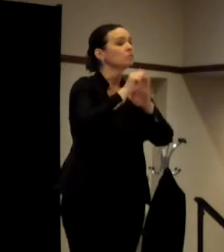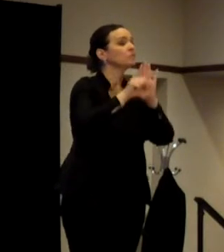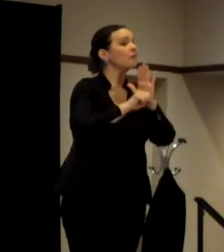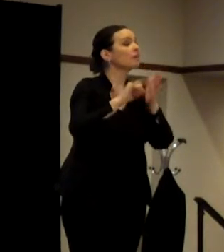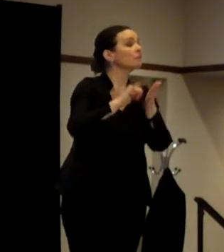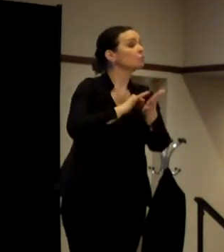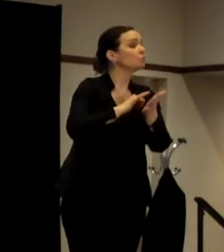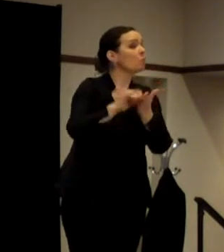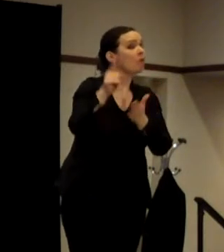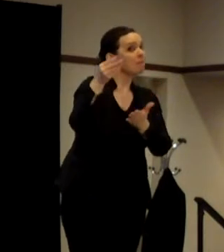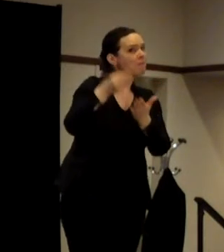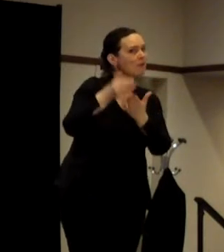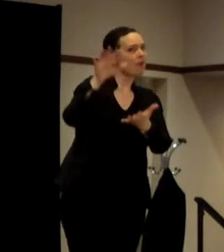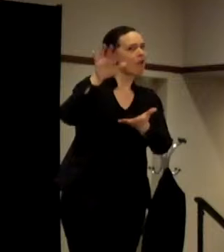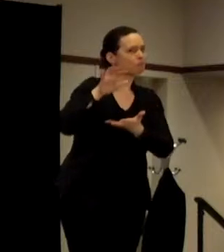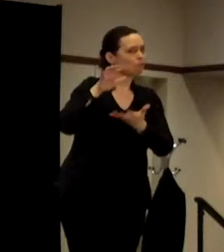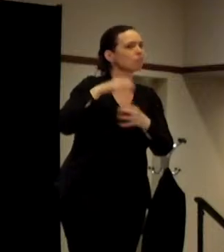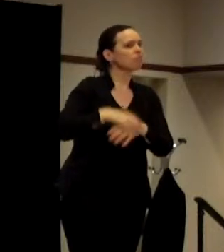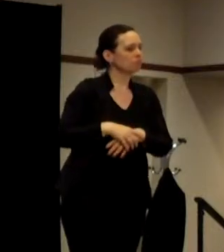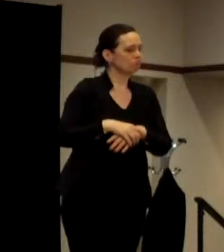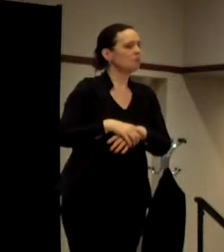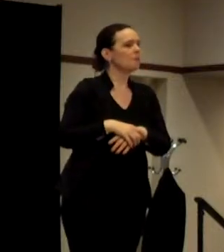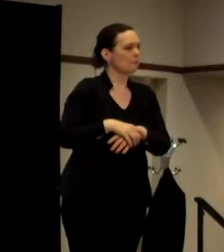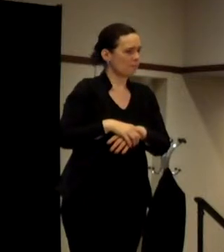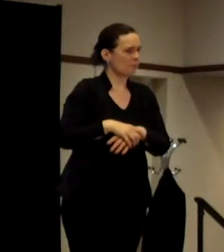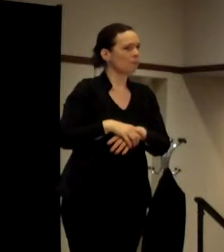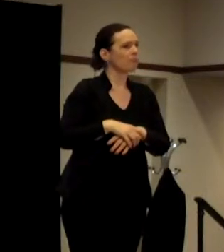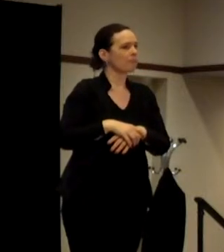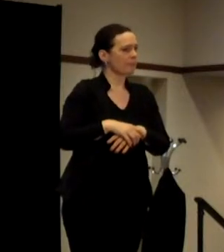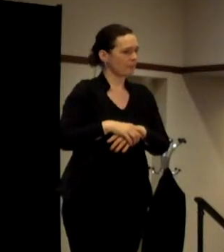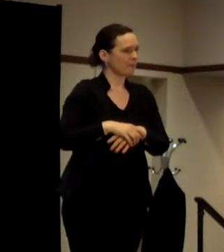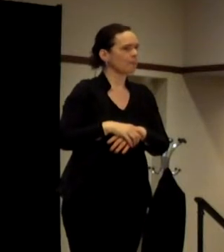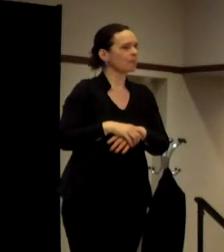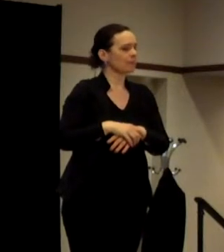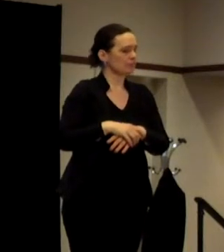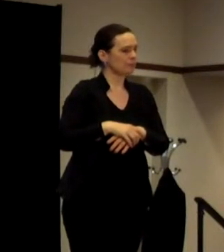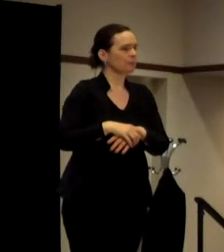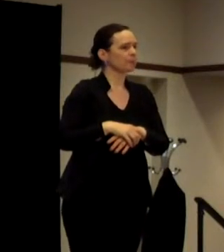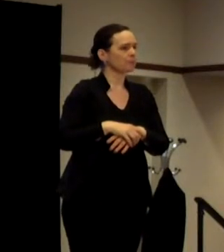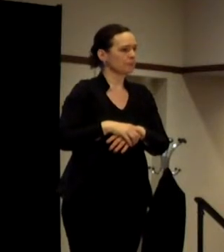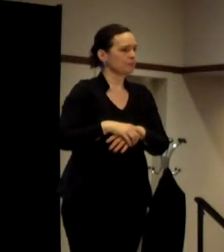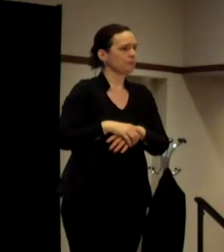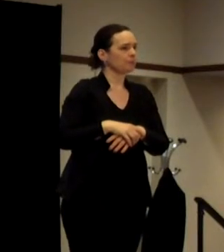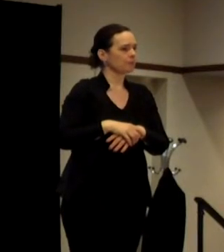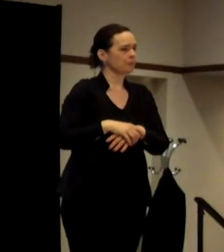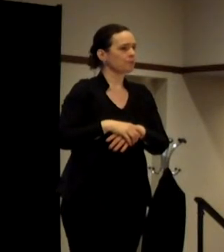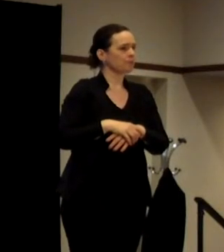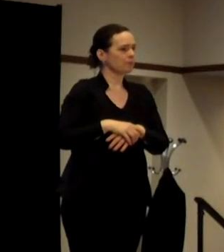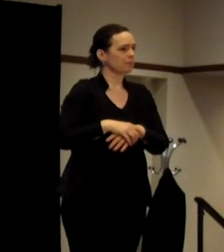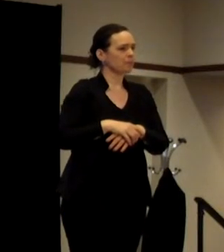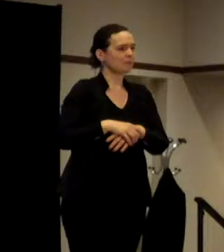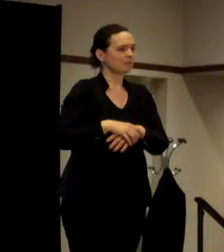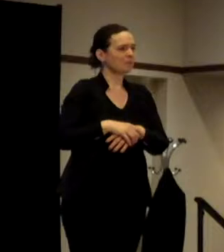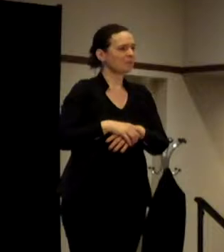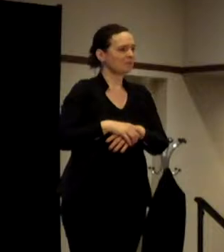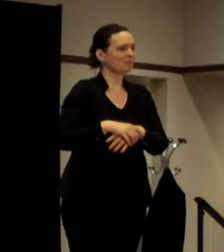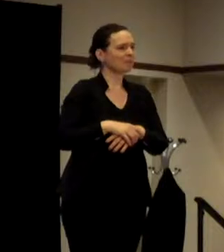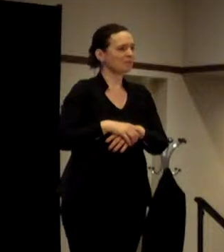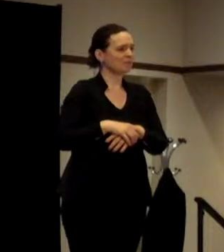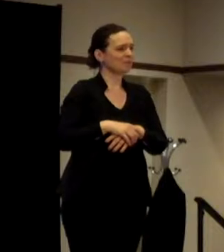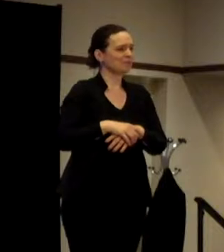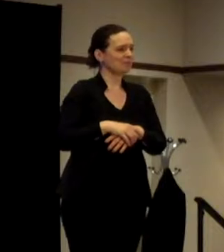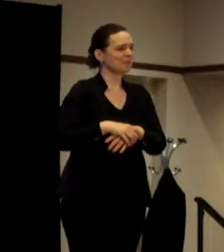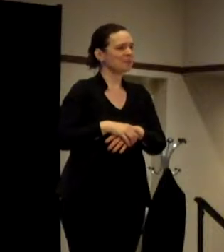we do 2 retirement incentives. So we'll save personnel lines there. We had to eventually furlough, and I think we laid off a handful